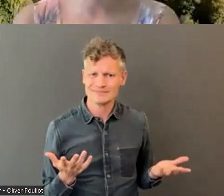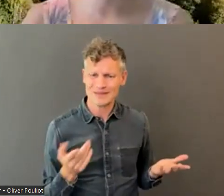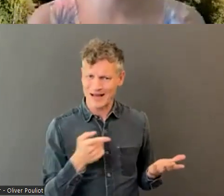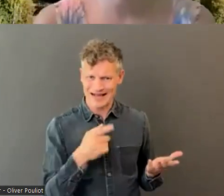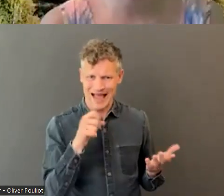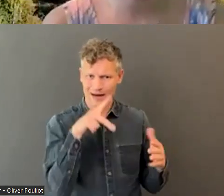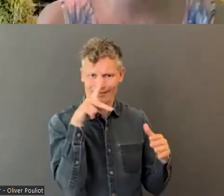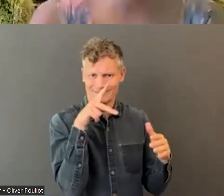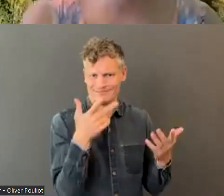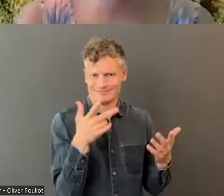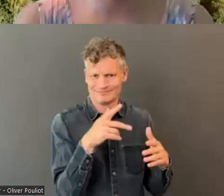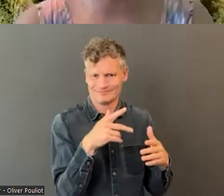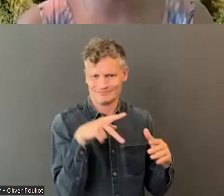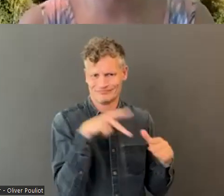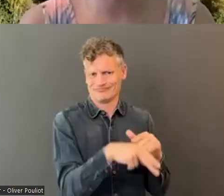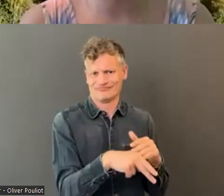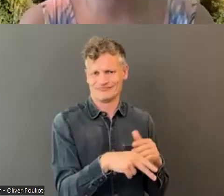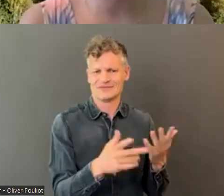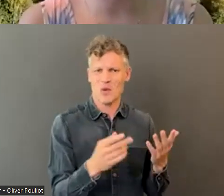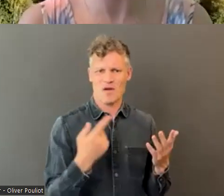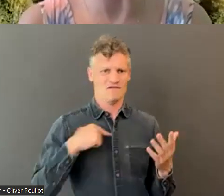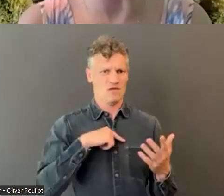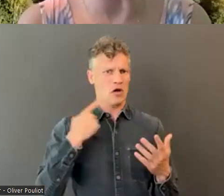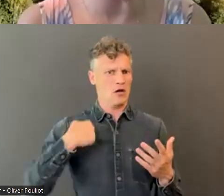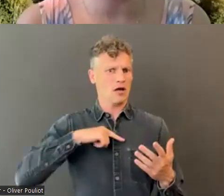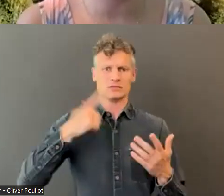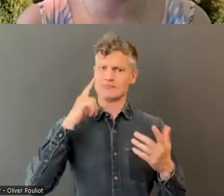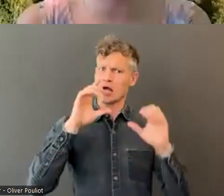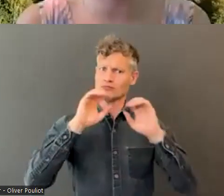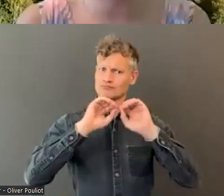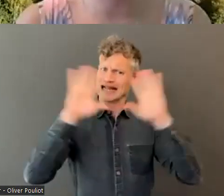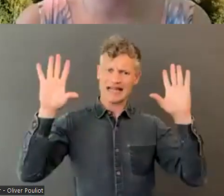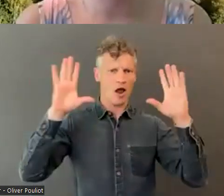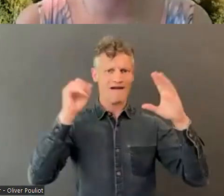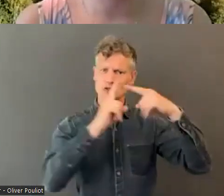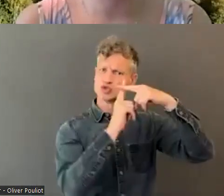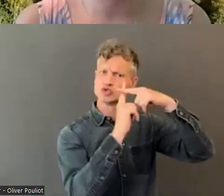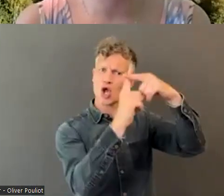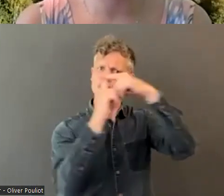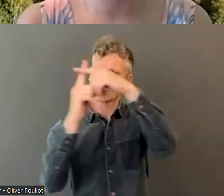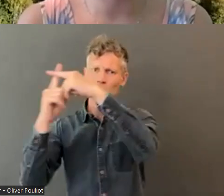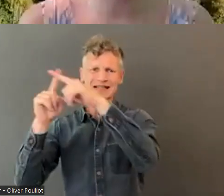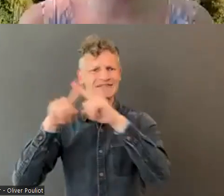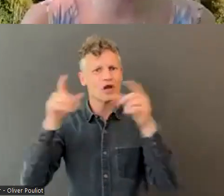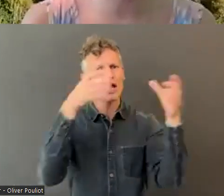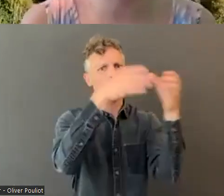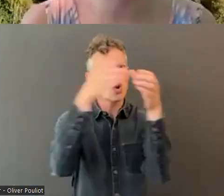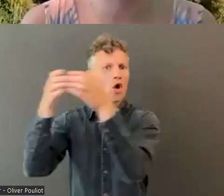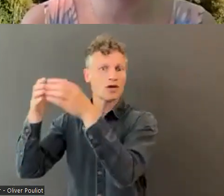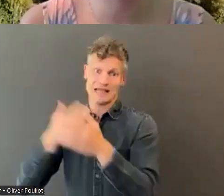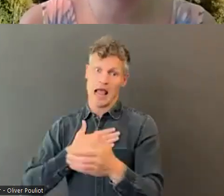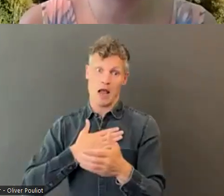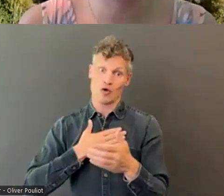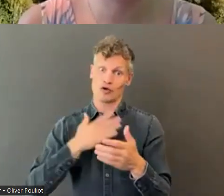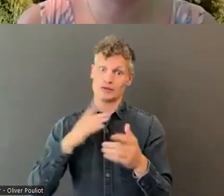procedures. So for us, it's clear we have a target. So every category head has to have a target, otherwise they're just not bothered. We even came up with a mantra where we said, you